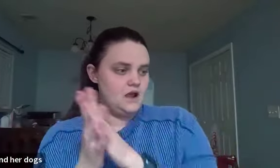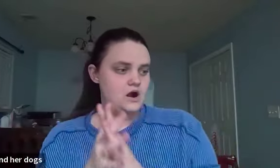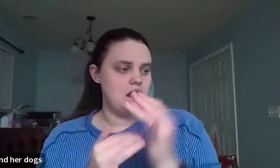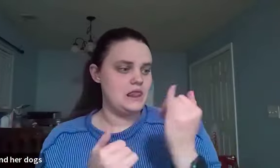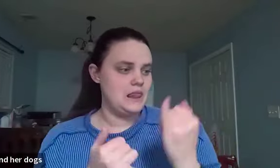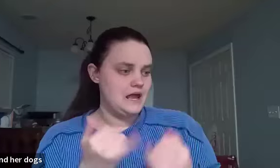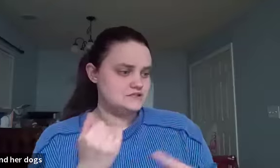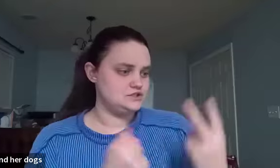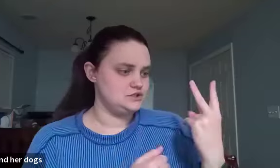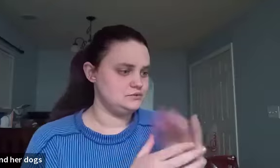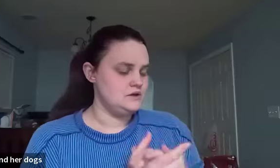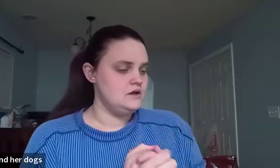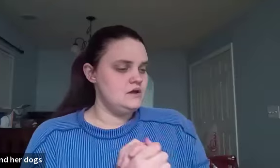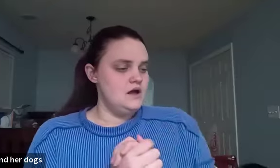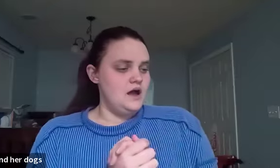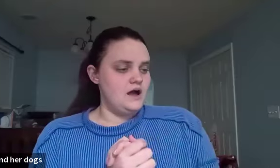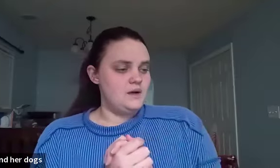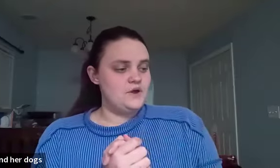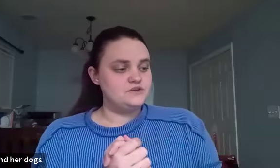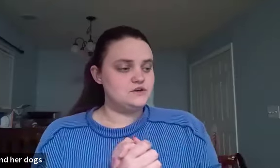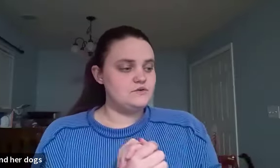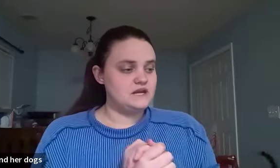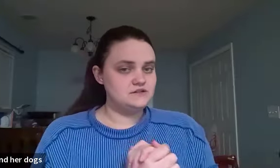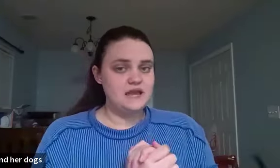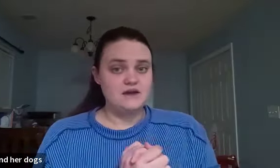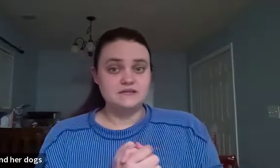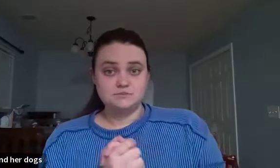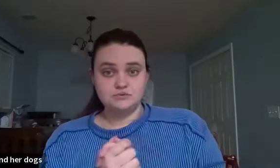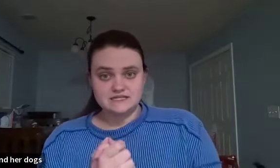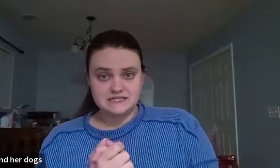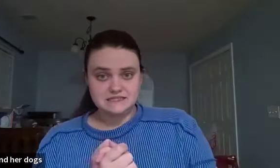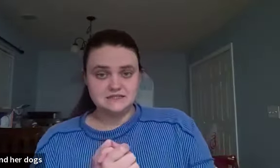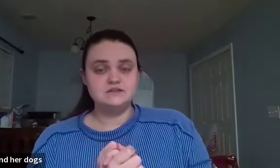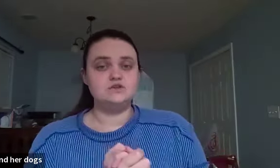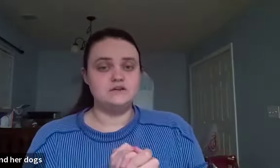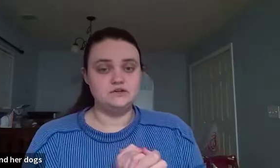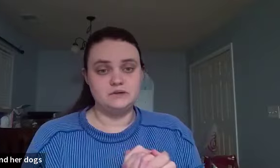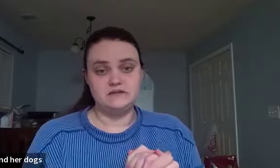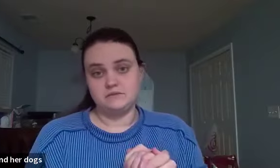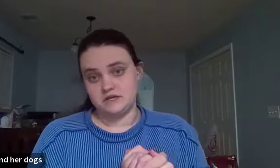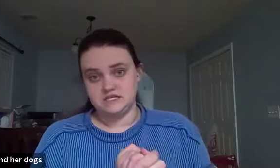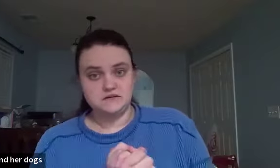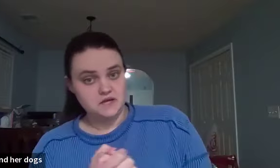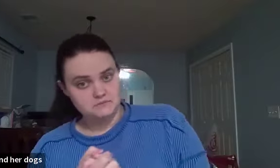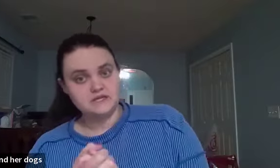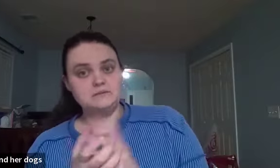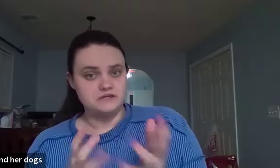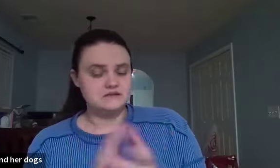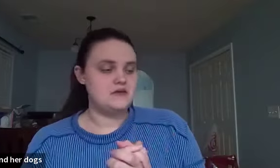Okay, our last 2. So the next one we have is president. So like if you're being like the president of a company, president of